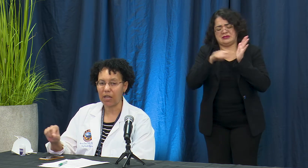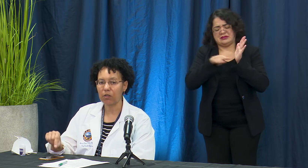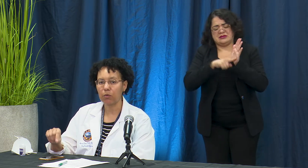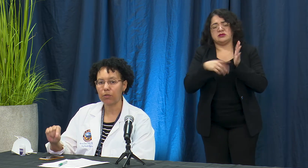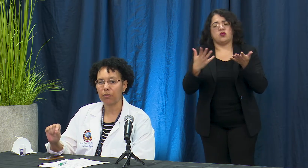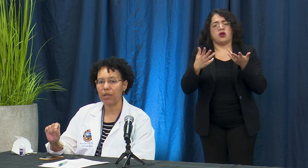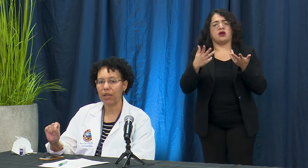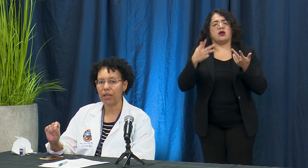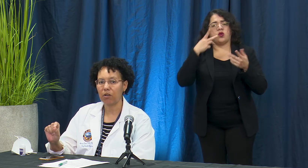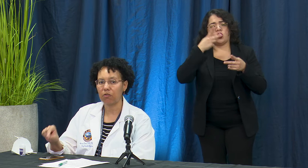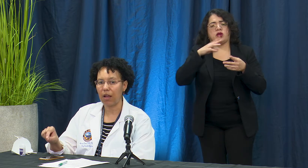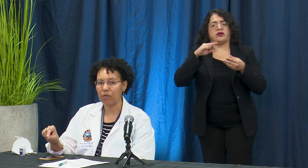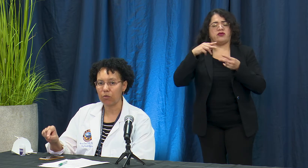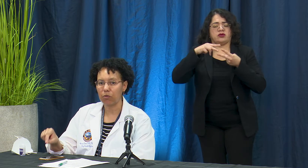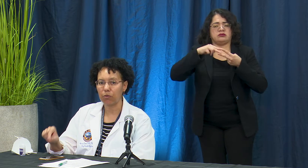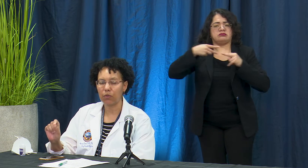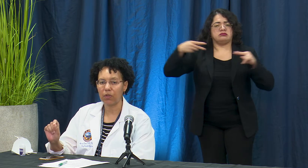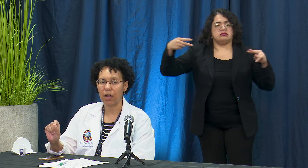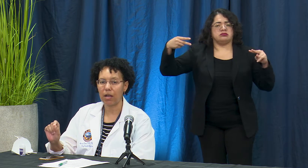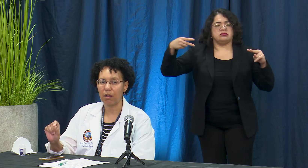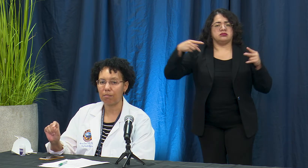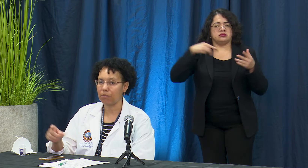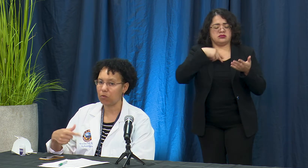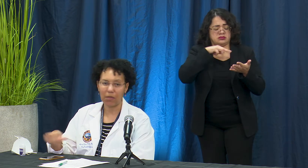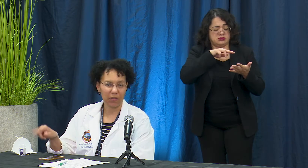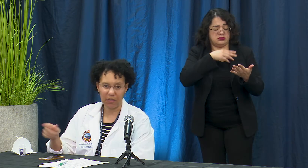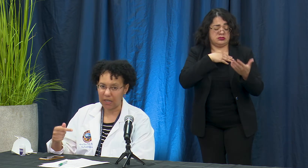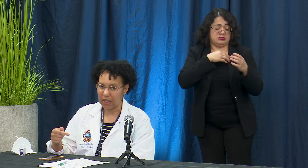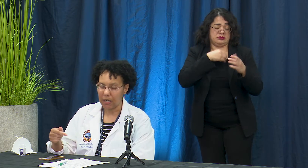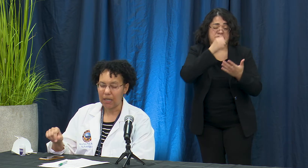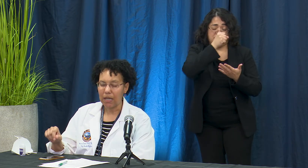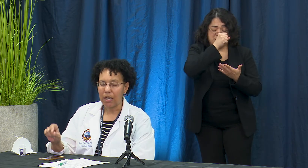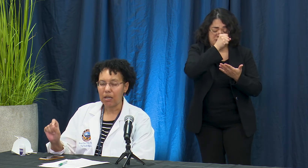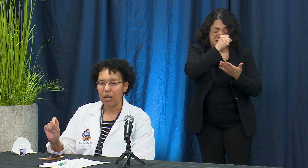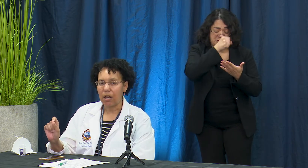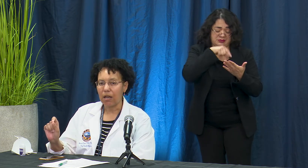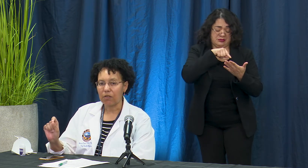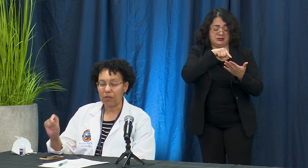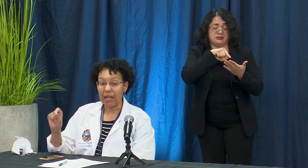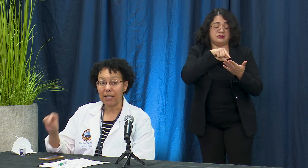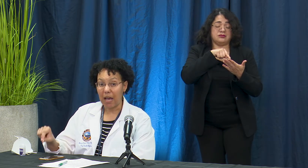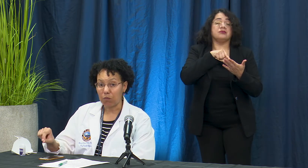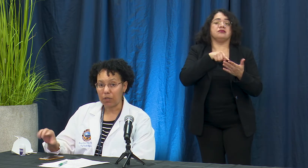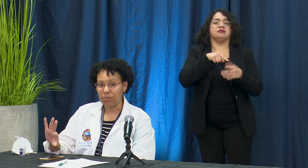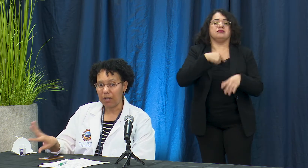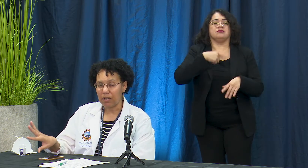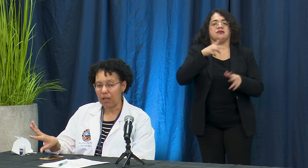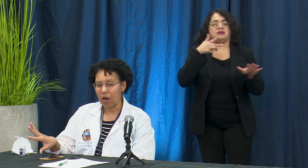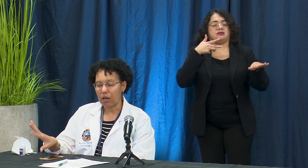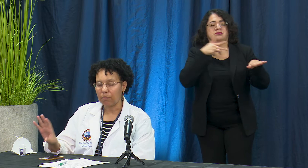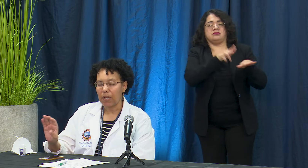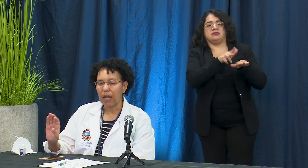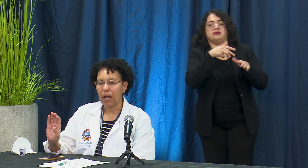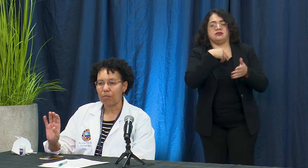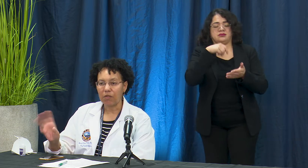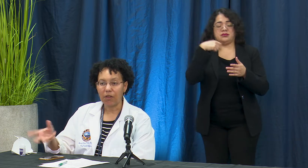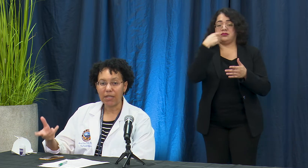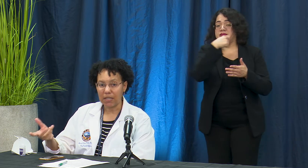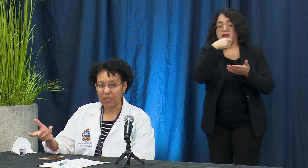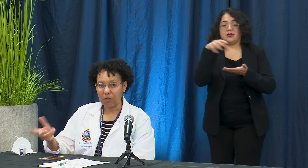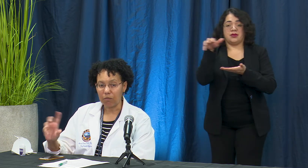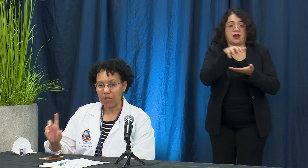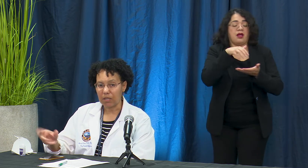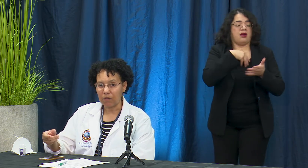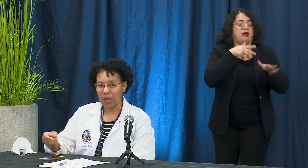virus. So that's what we're doing in our drive-throughs throughout the city. So that's that one, PCR. It's